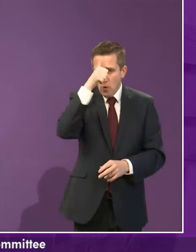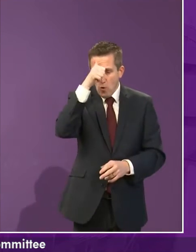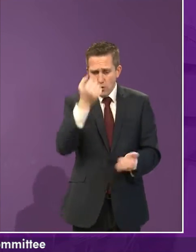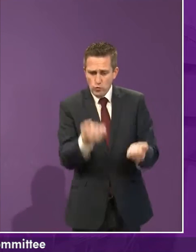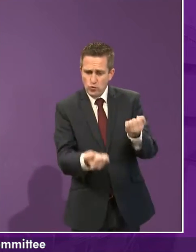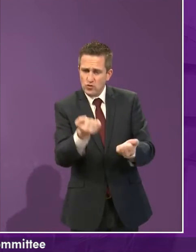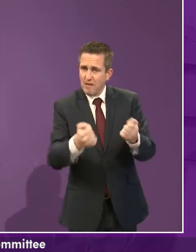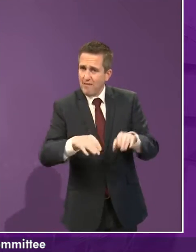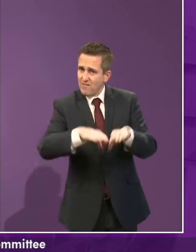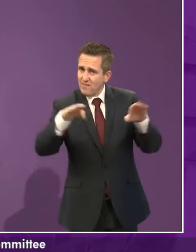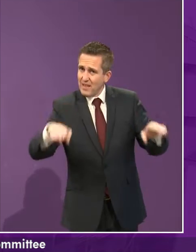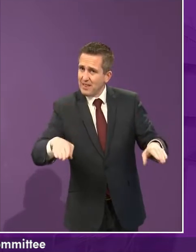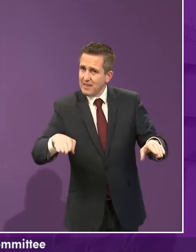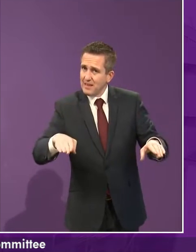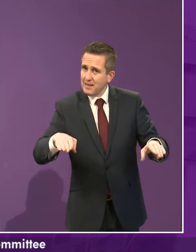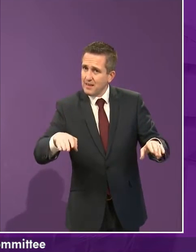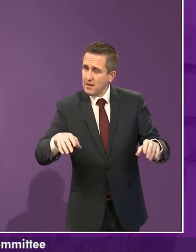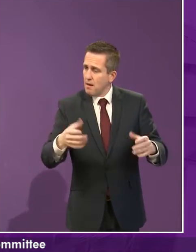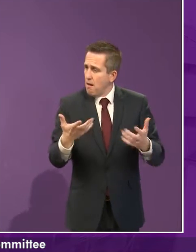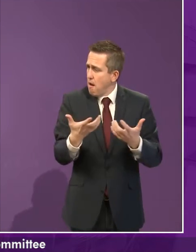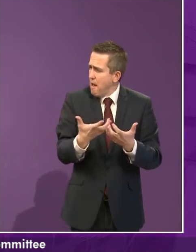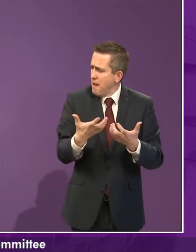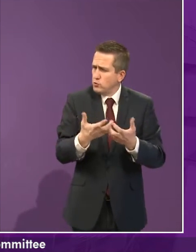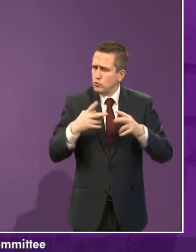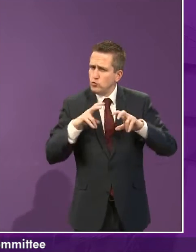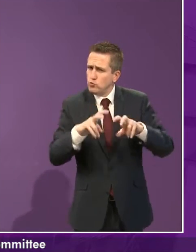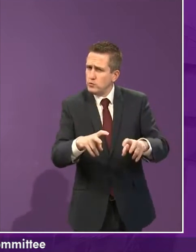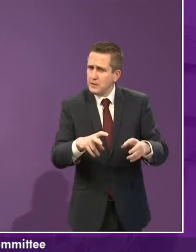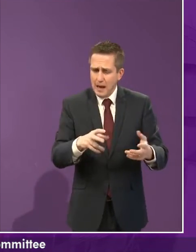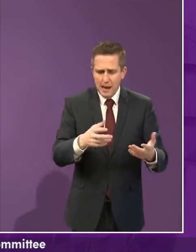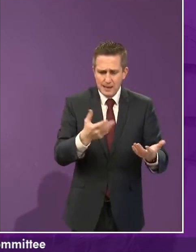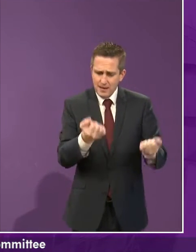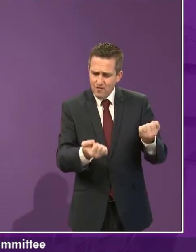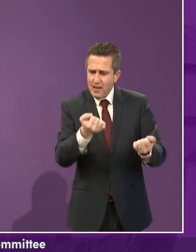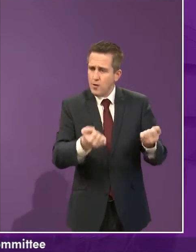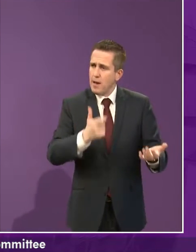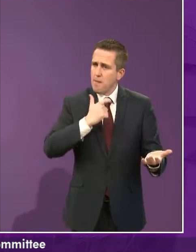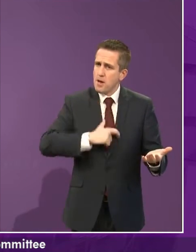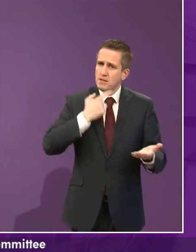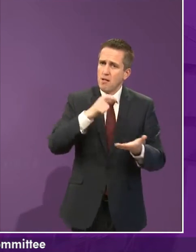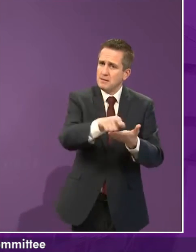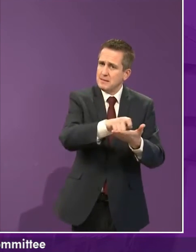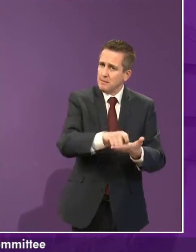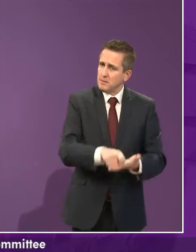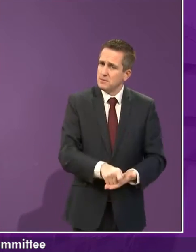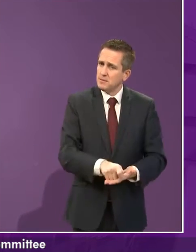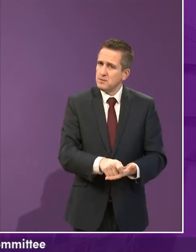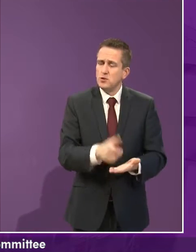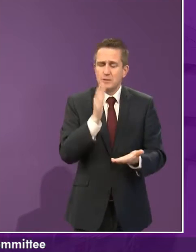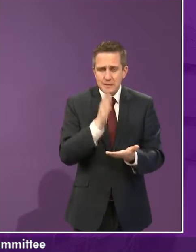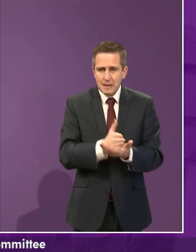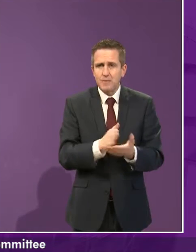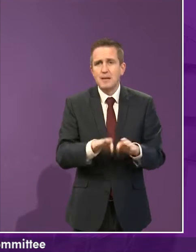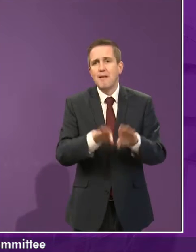it accountable, and how is it scrutinised so that we know that it's a fair system that you're